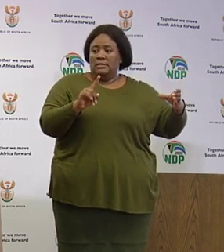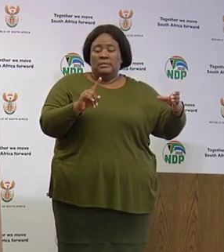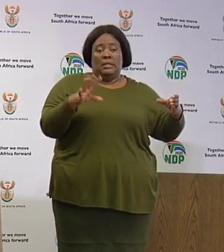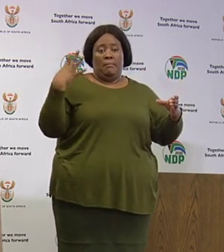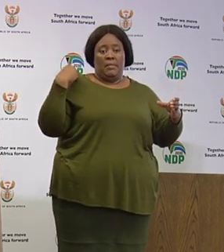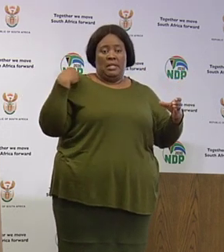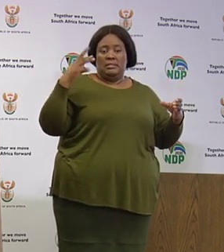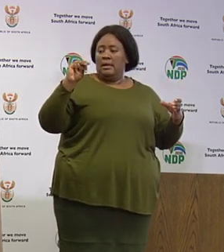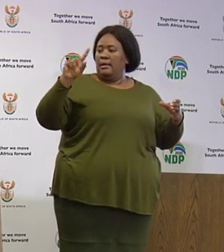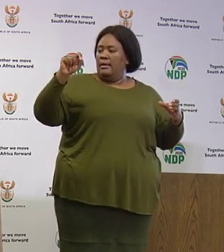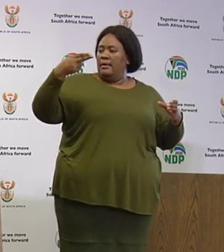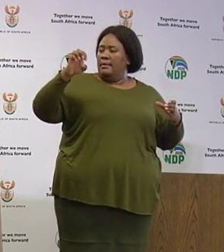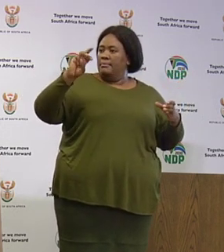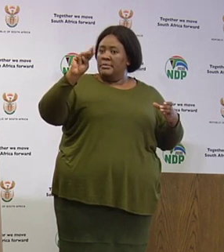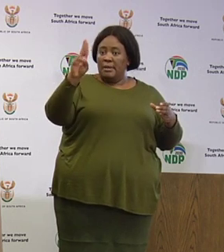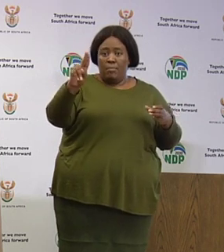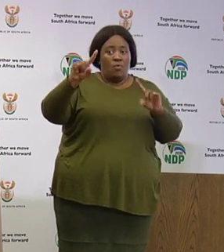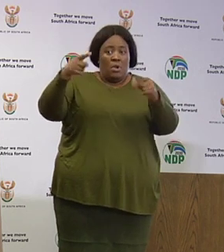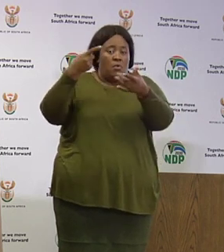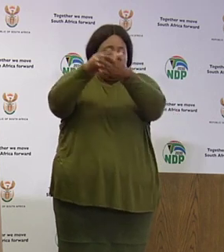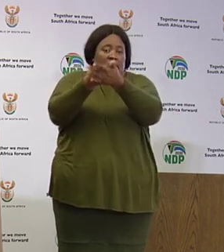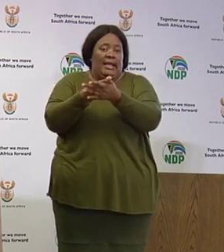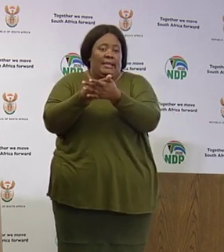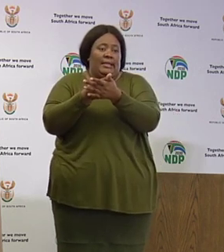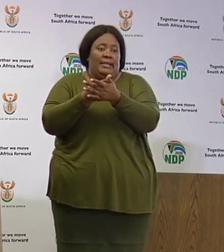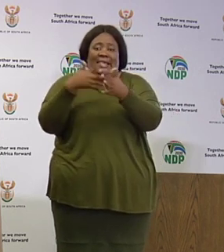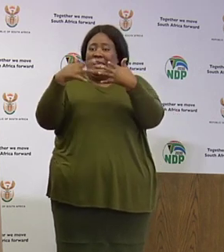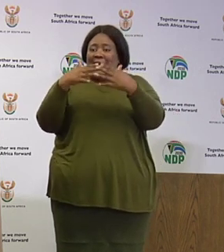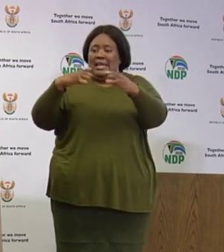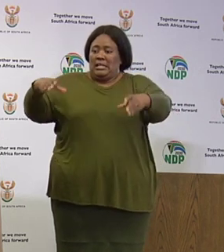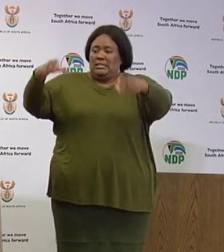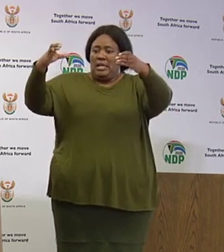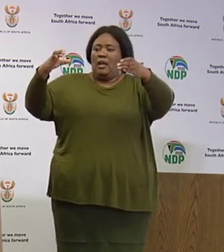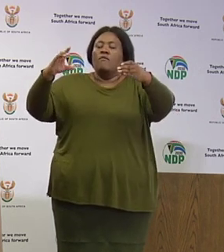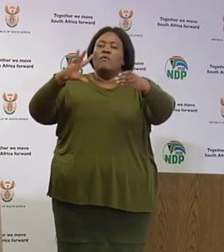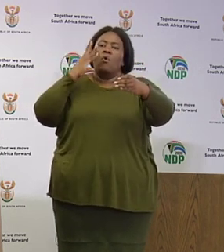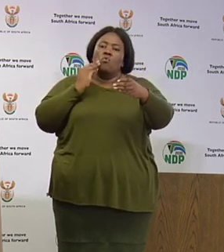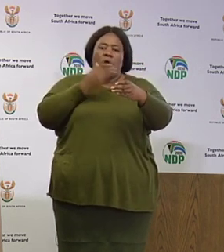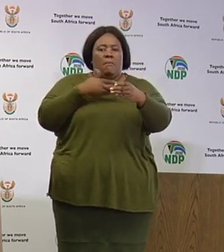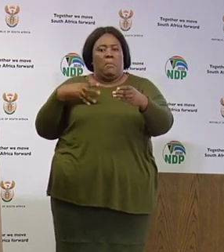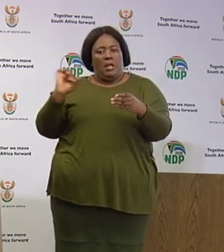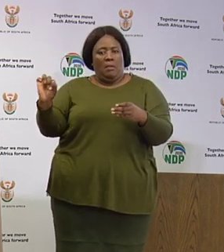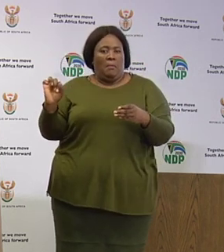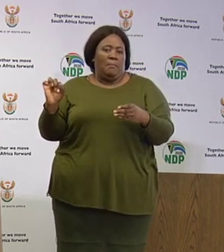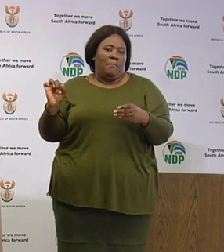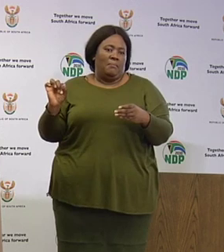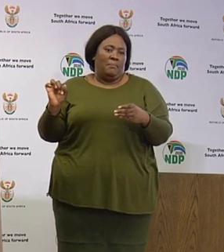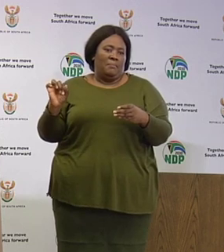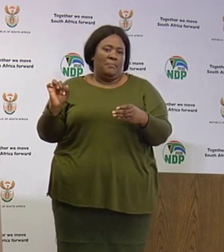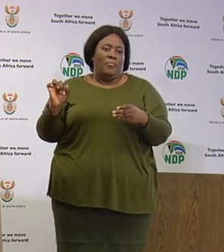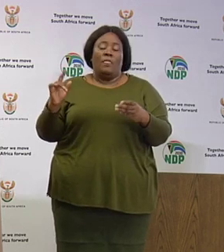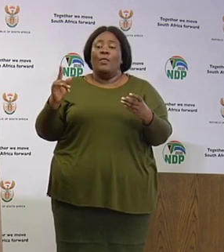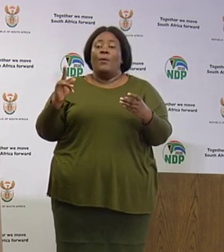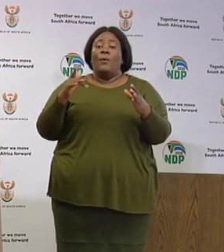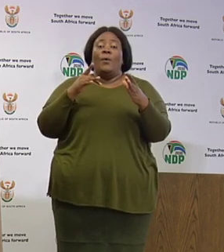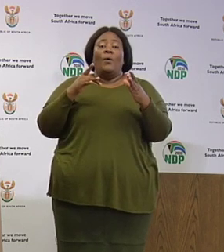Minister Mthembu is unable to buy any tank for his grandmother in Witbank, and we've told him so. So there will not be any